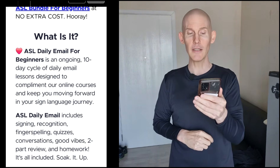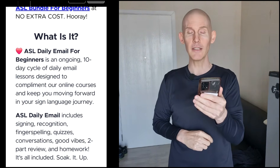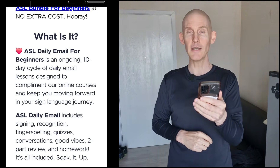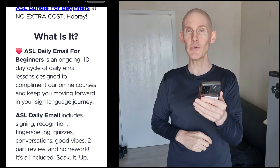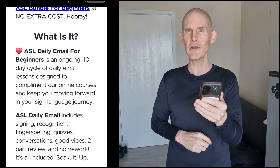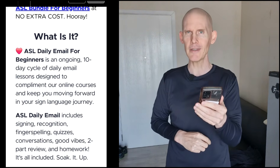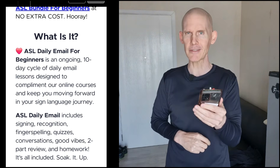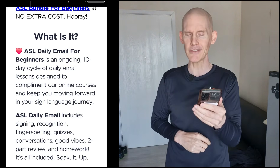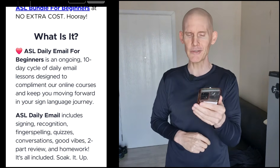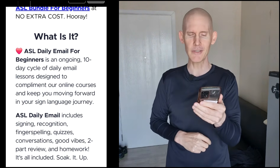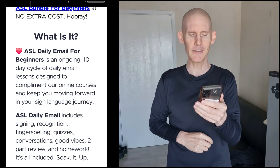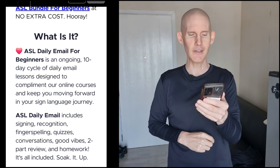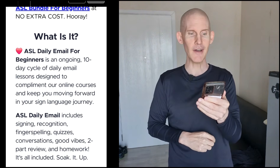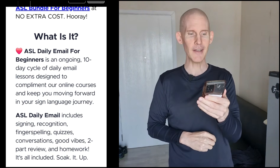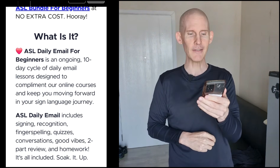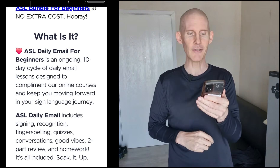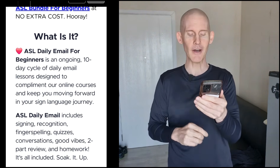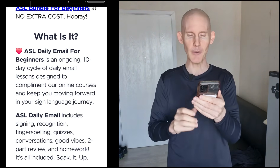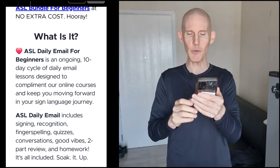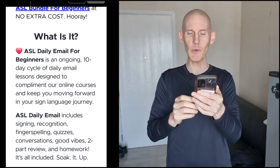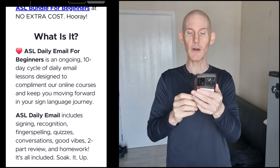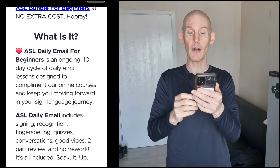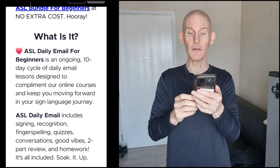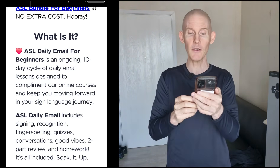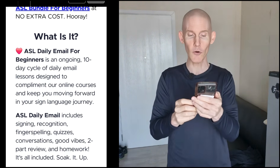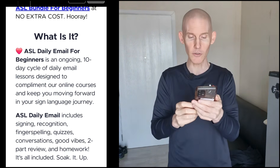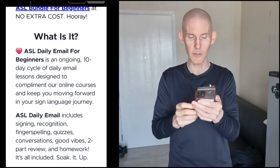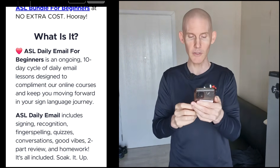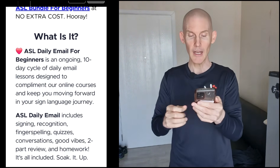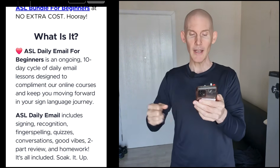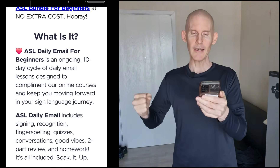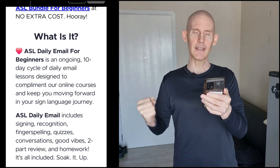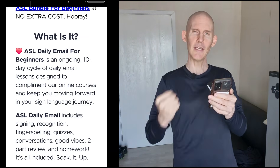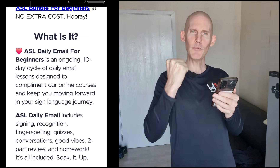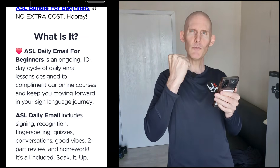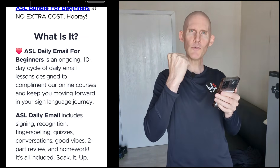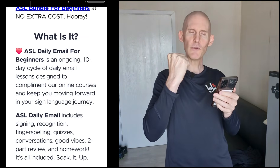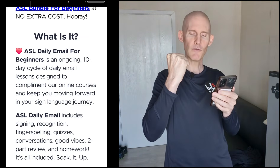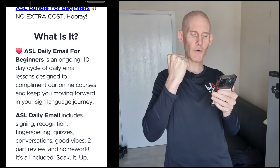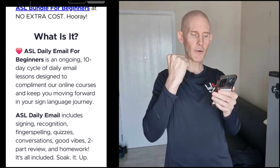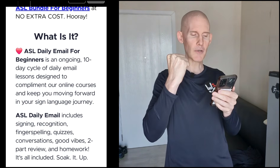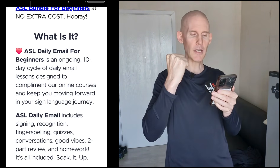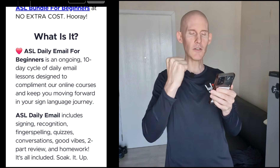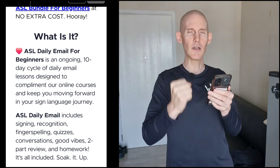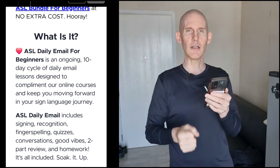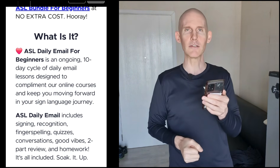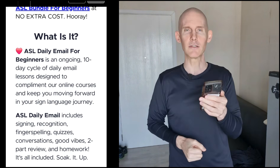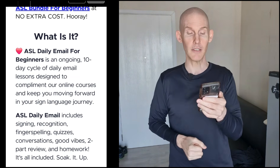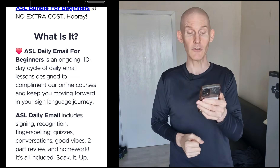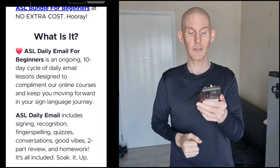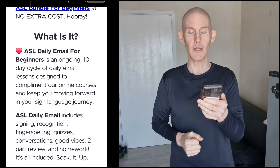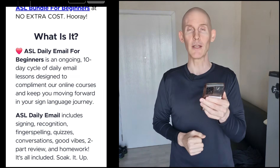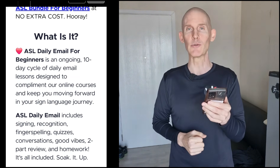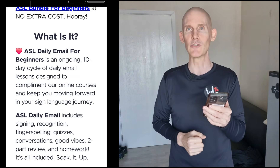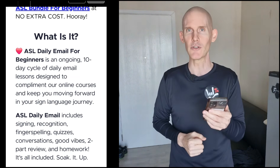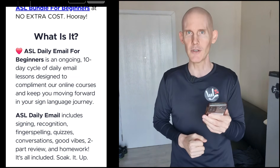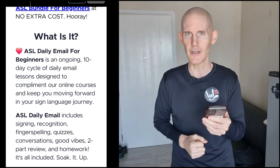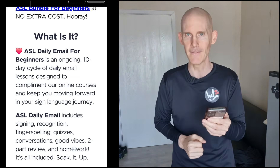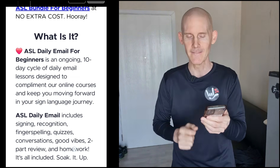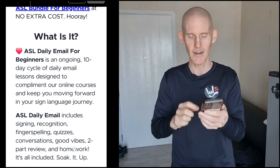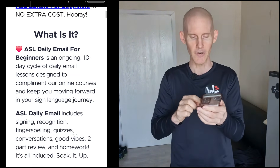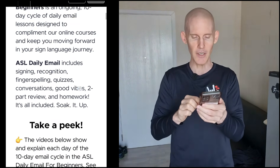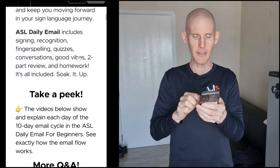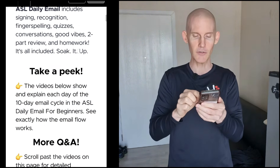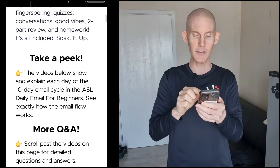of daily email lessons designed to complement our online courses and keep you moving forward in your sign language